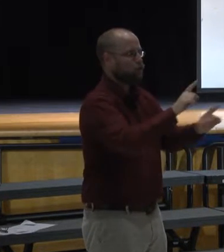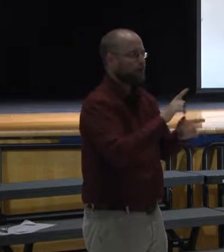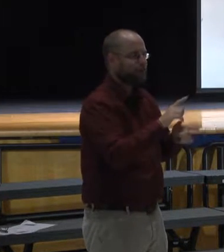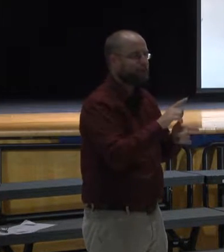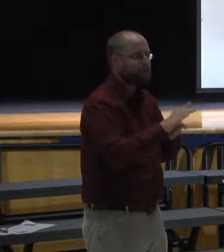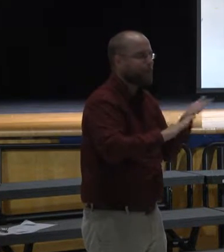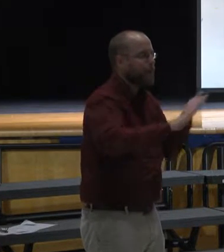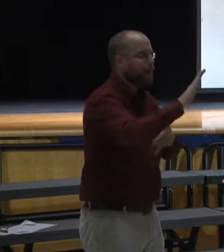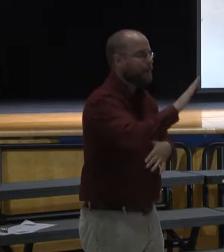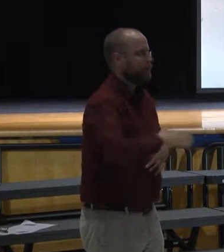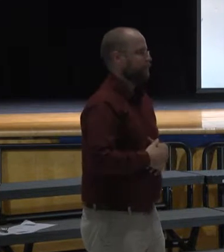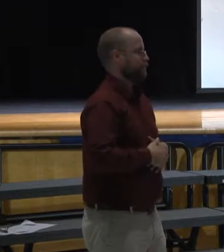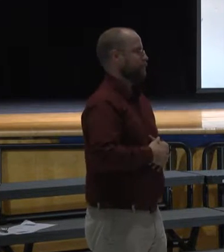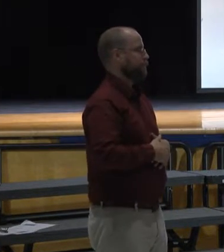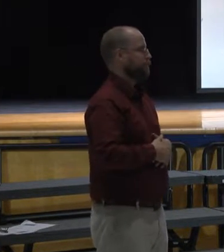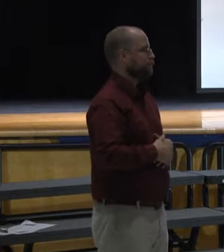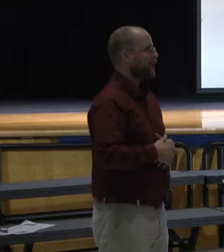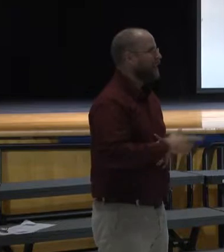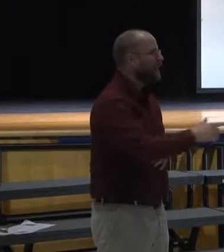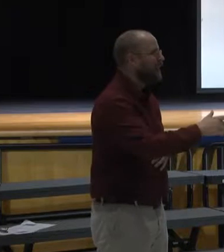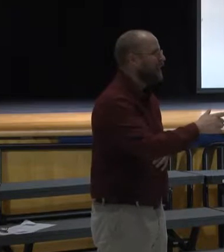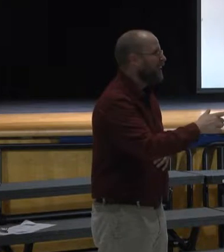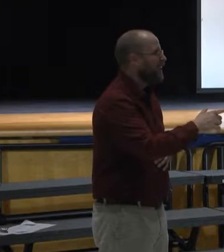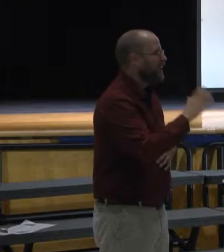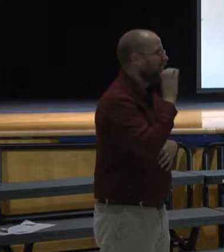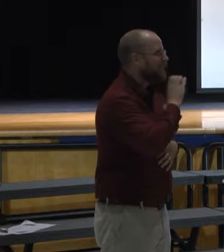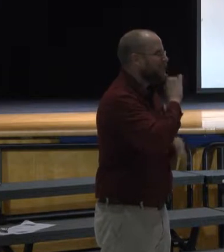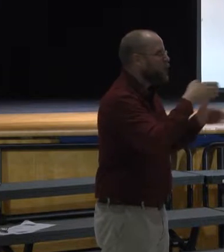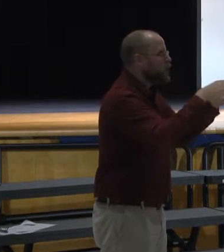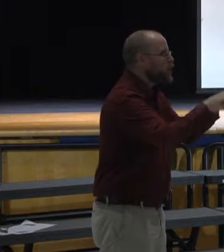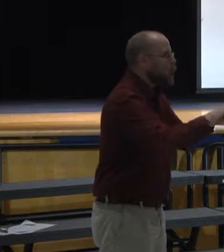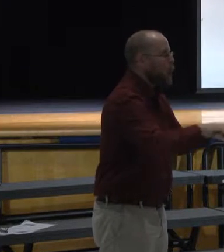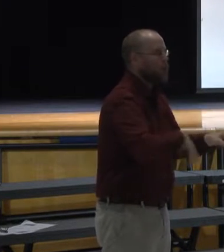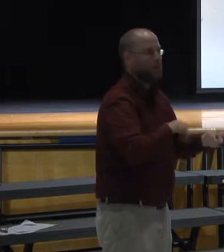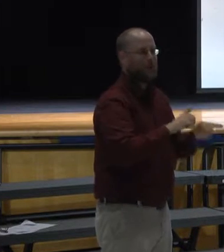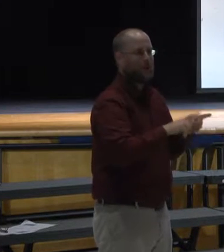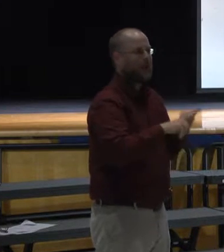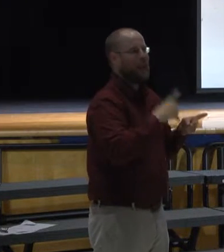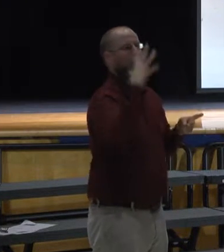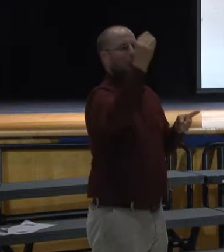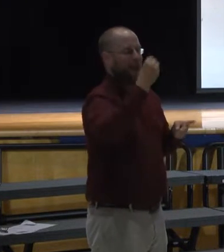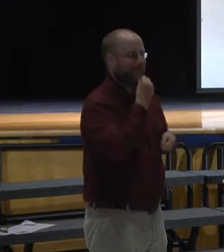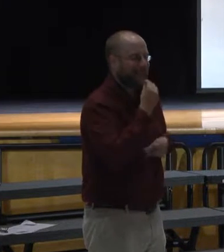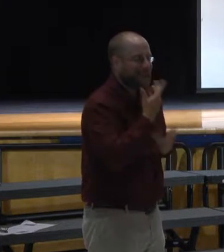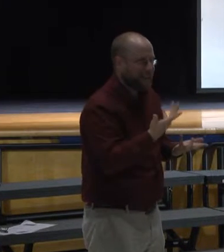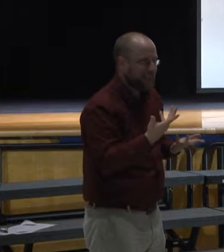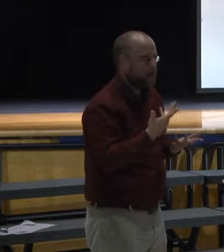meals when the dining halls aren't open, laundry money, entertainment expenses, things like that.